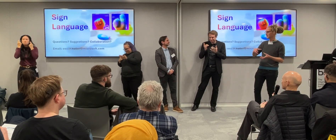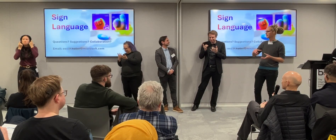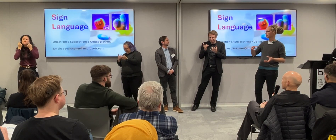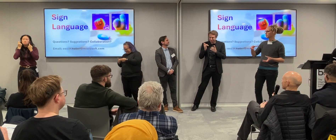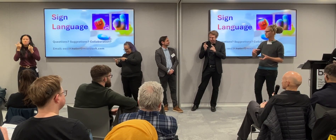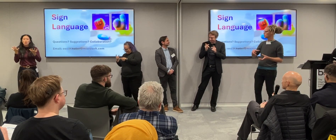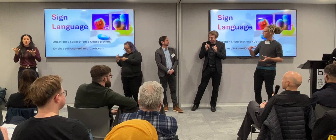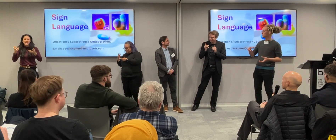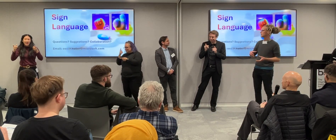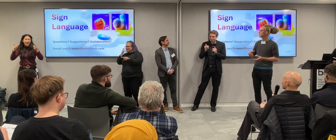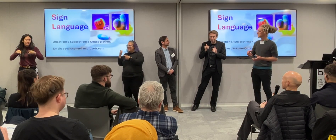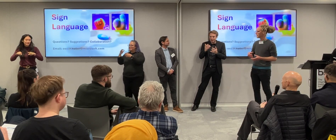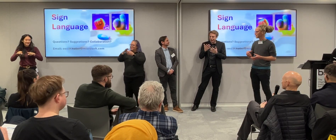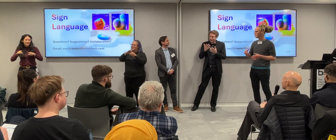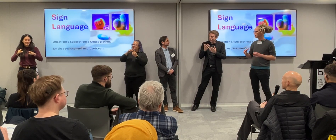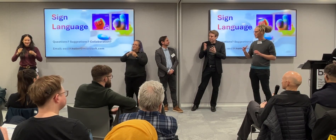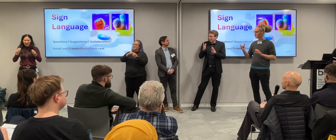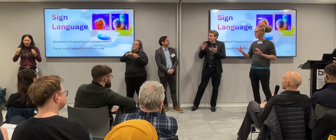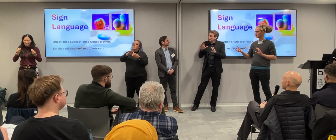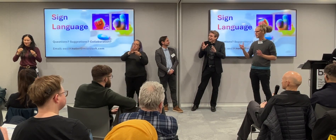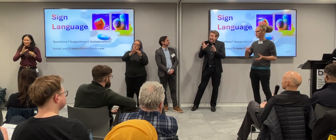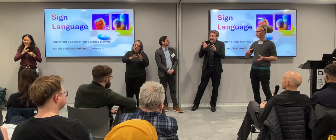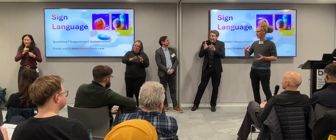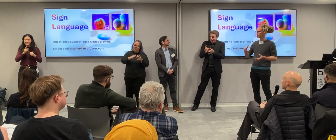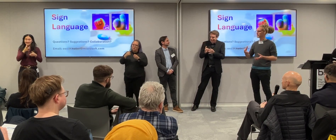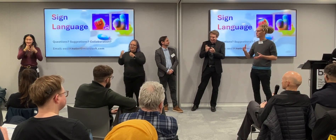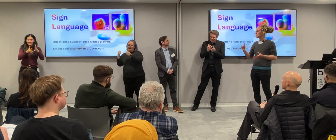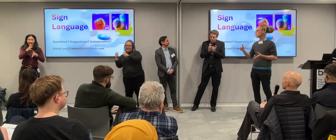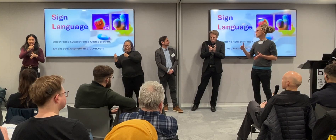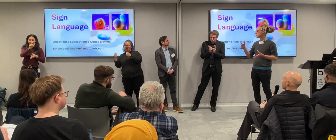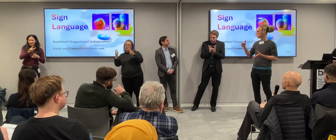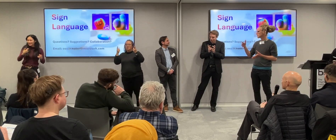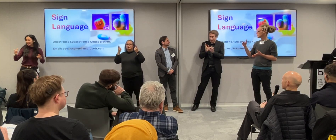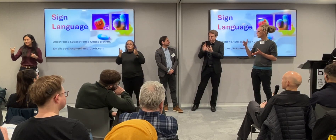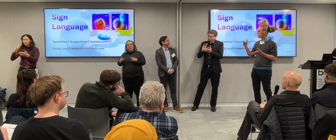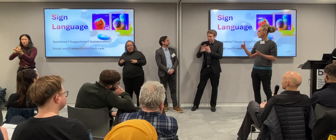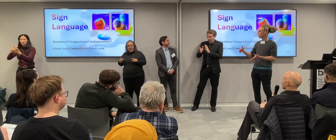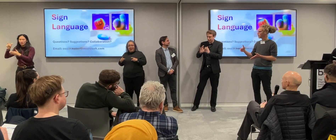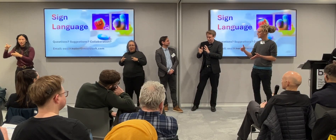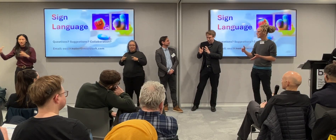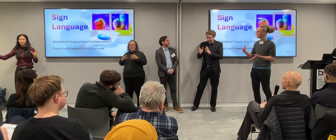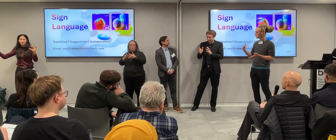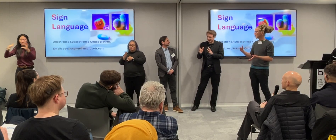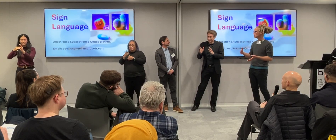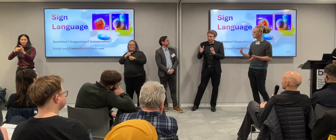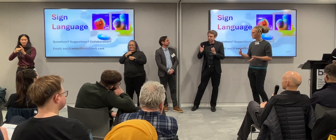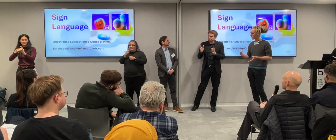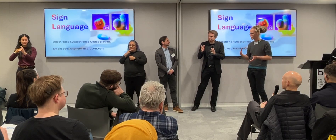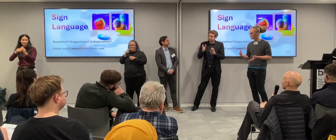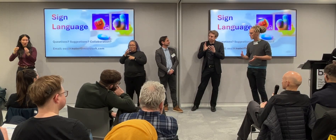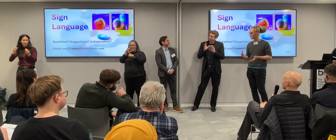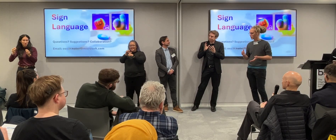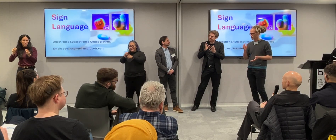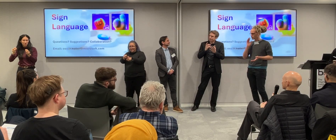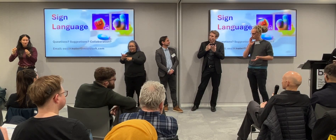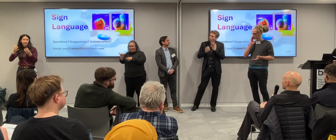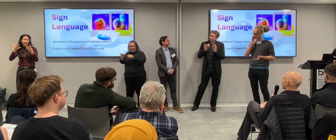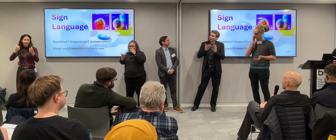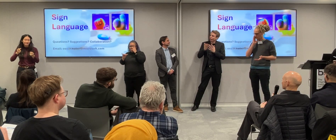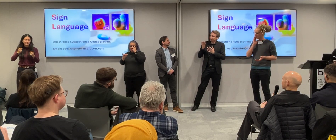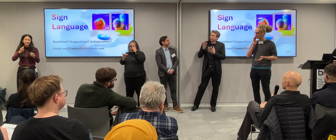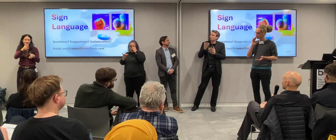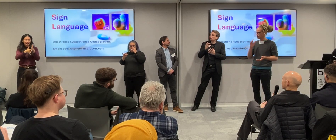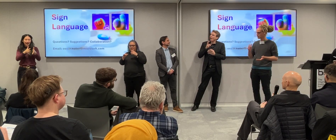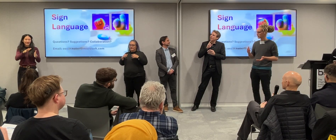this linking of interpreter and signer. Is that kind of like happening also just through the voice detection of the interpreter?